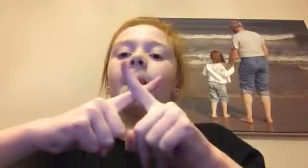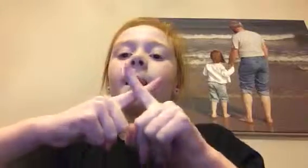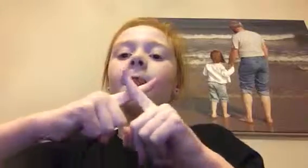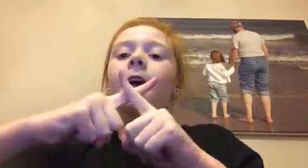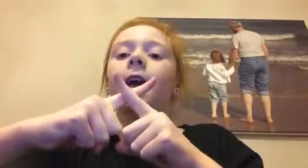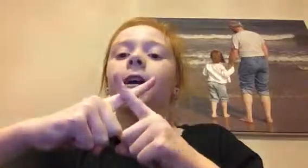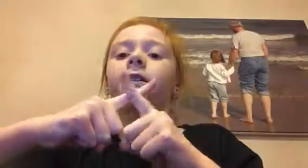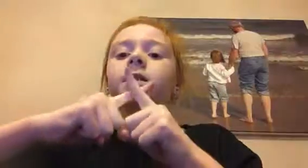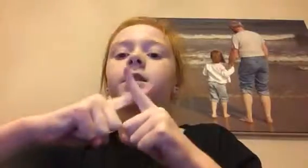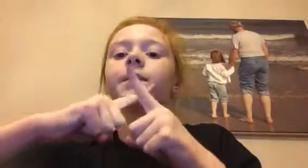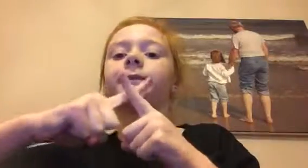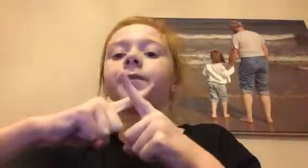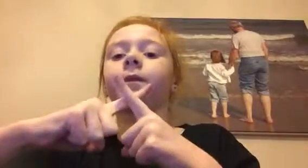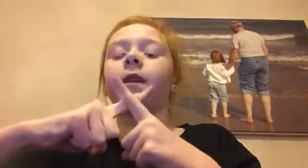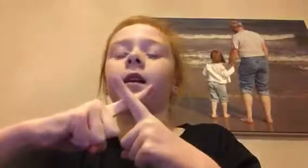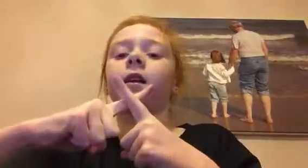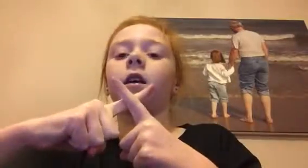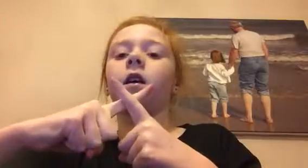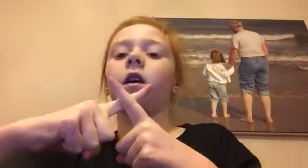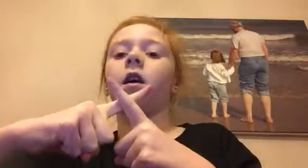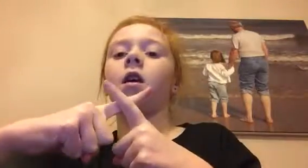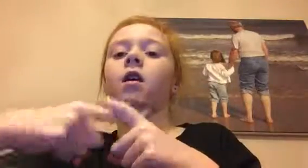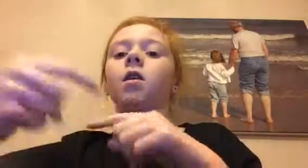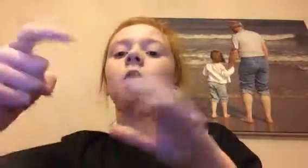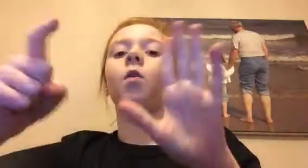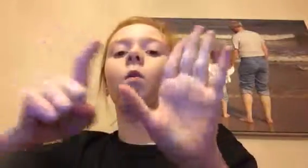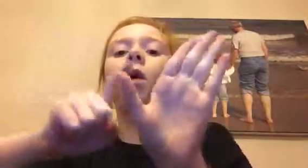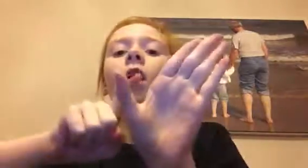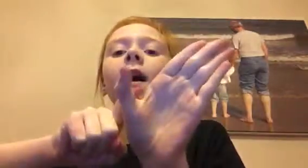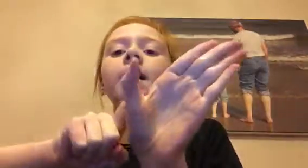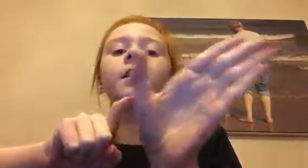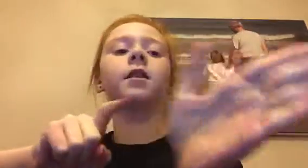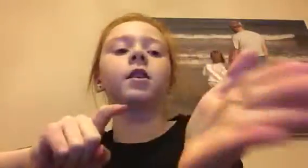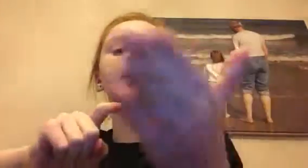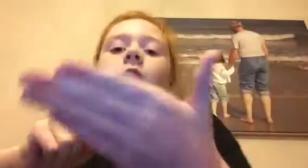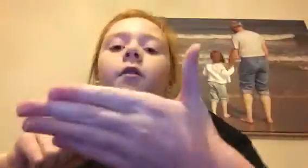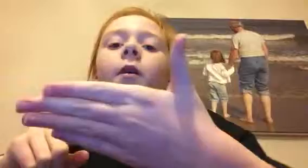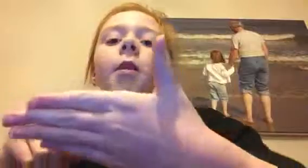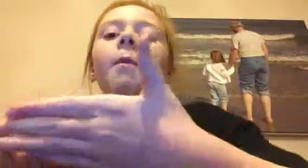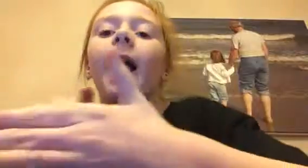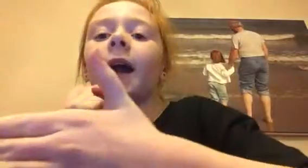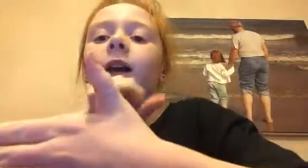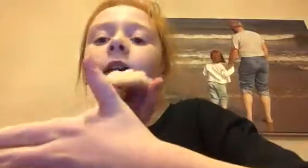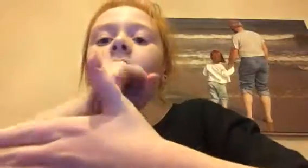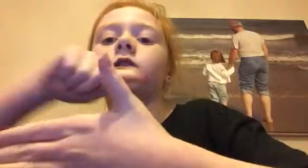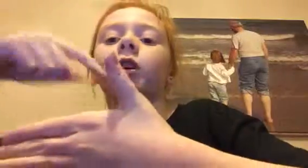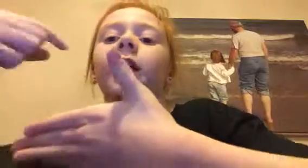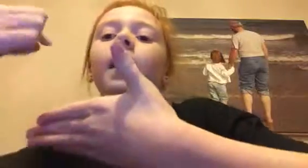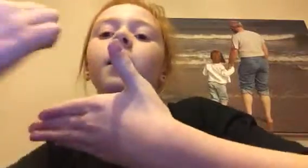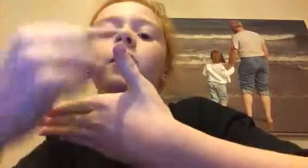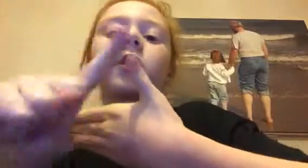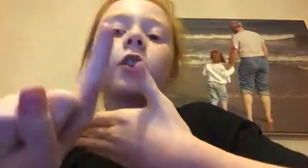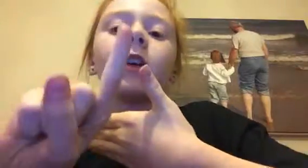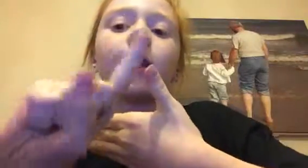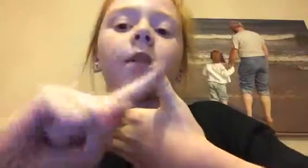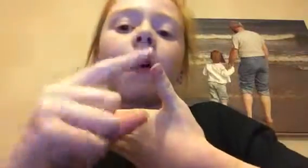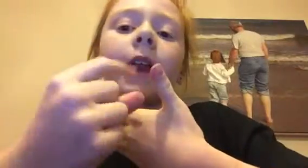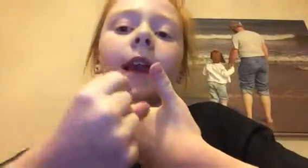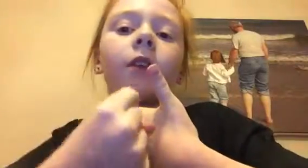that x y so from the back i'll show you so go and get your right index